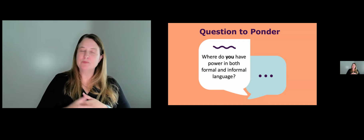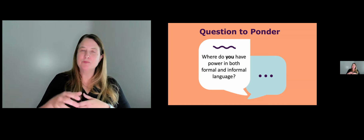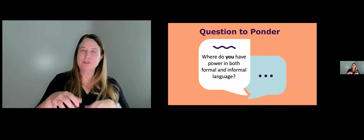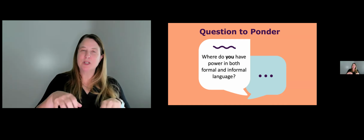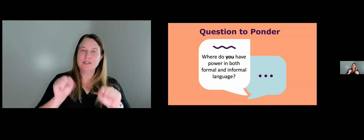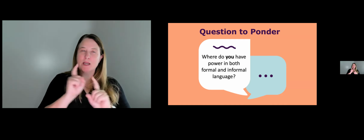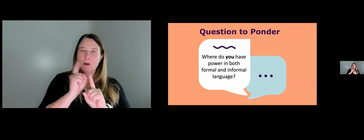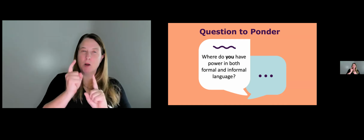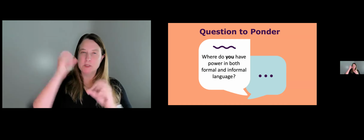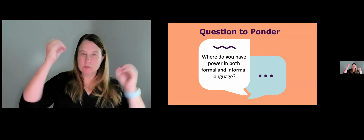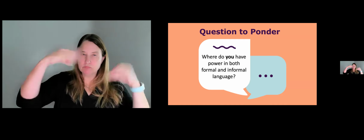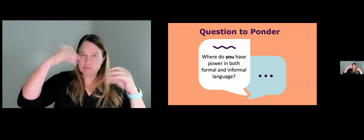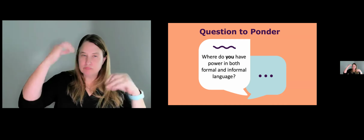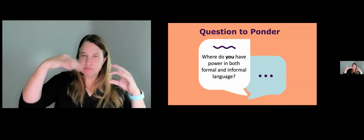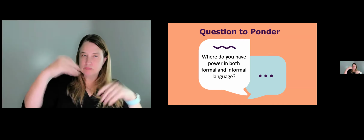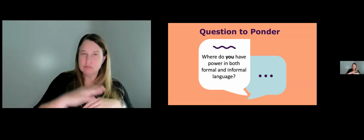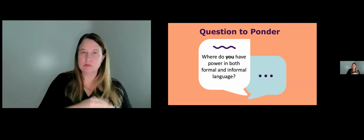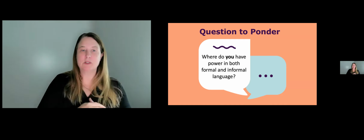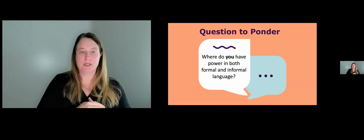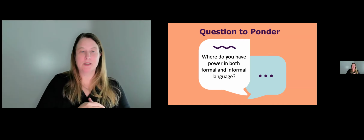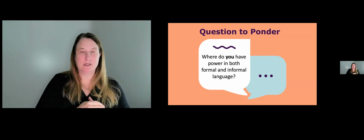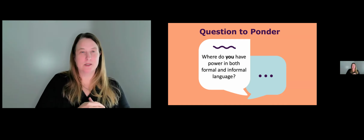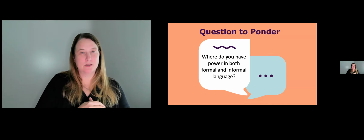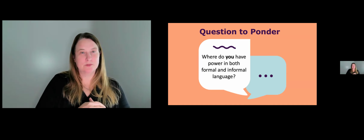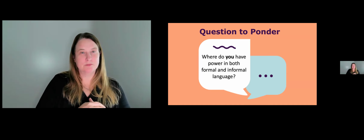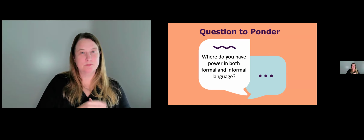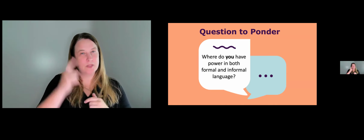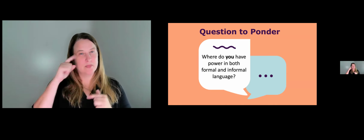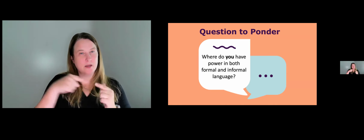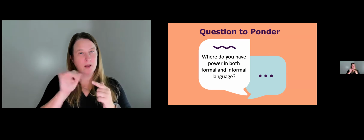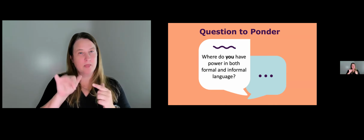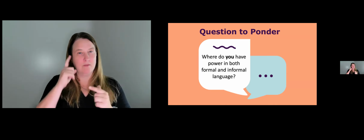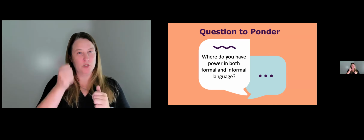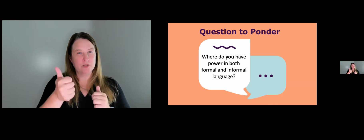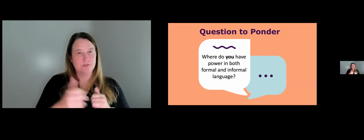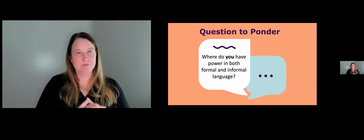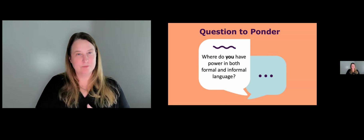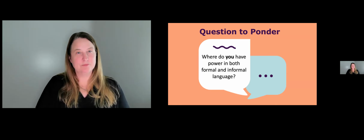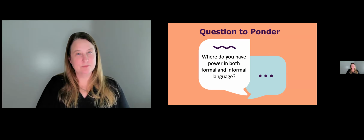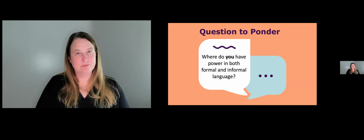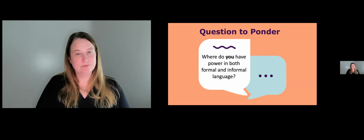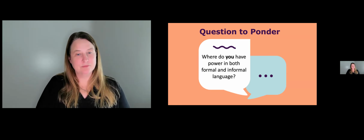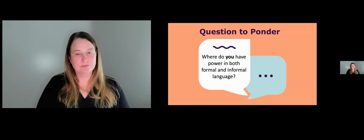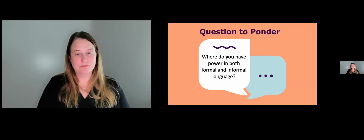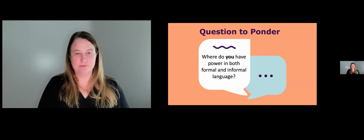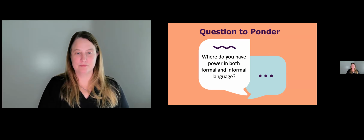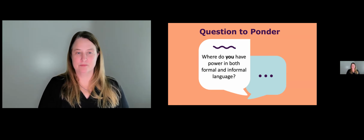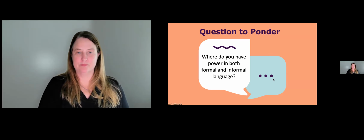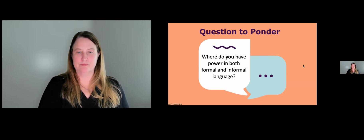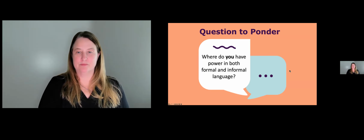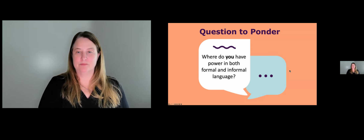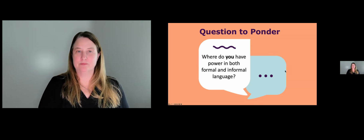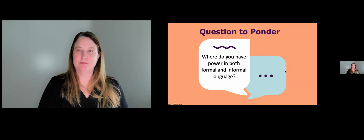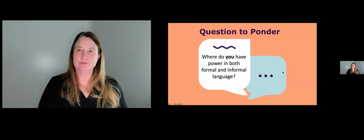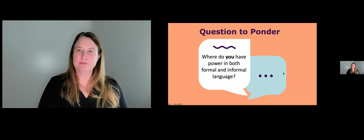your phone. But take a moment, jot down some ideas about where your power lies. I want you to think about that